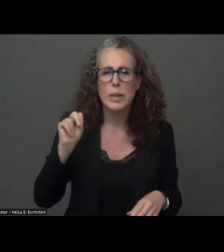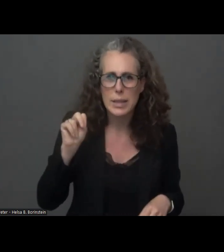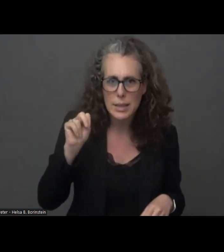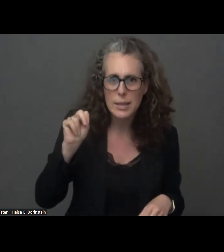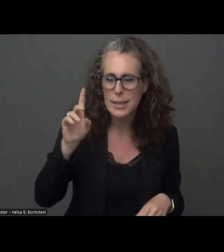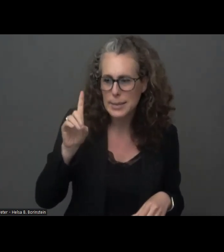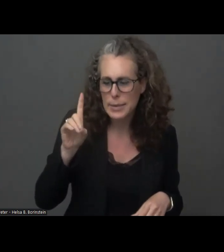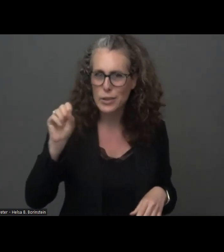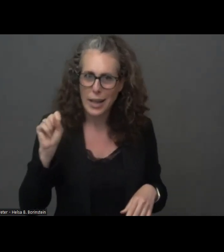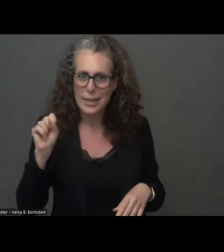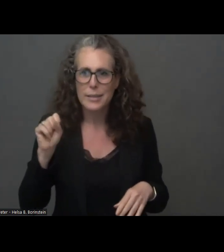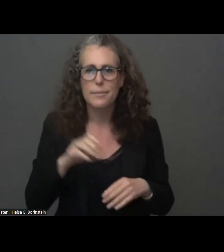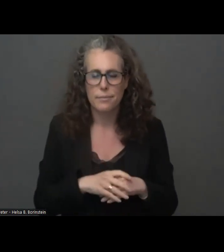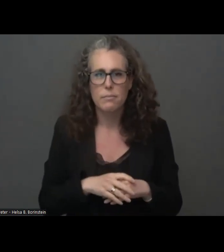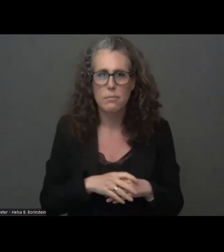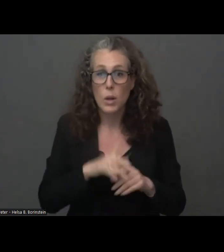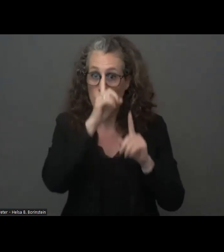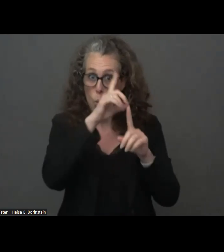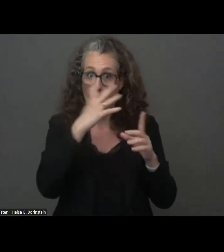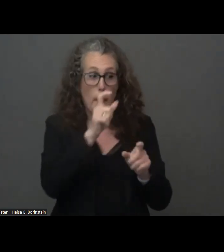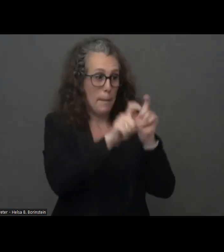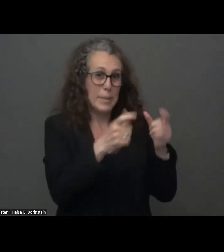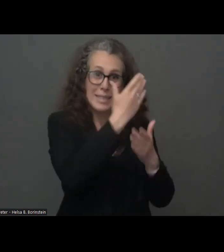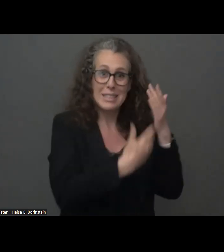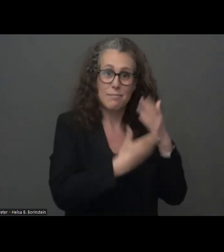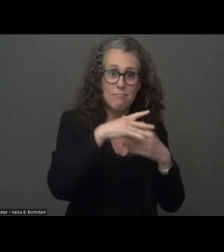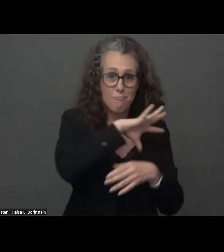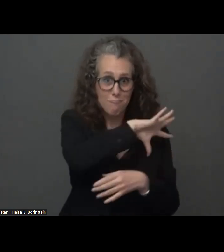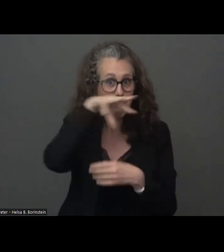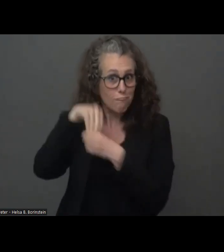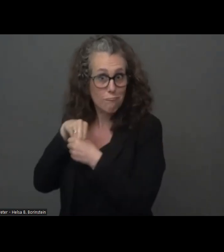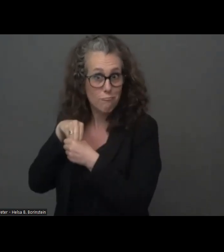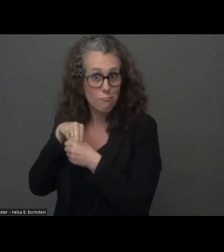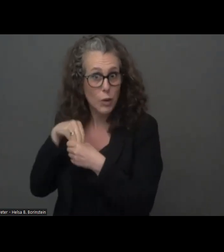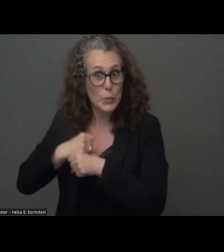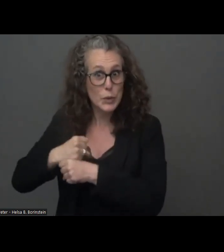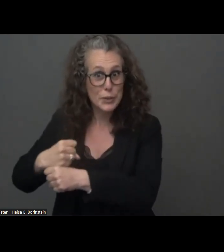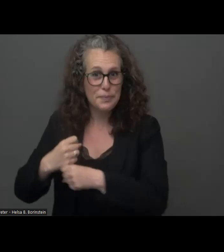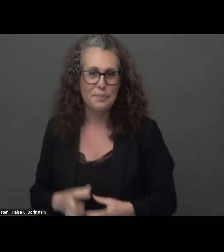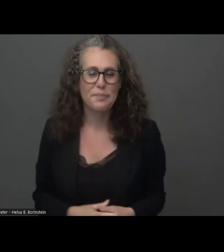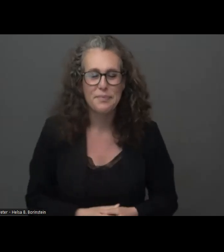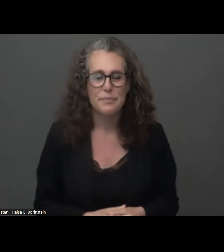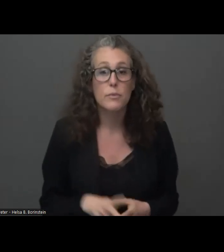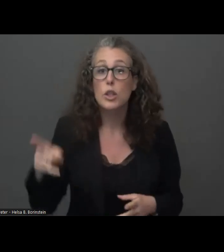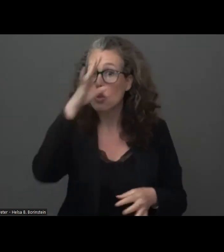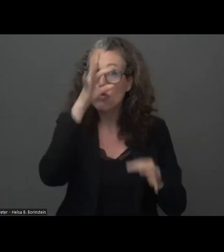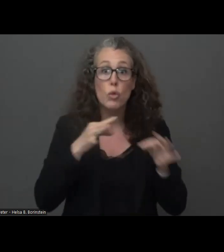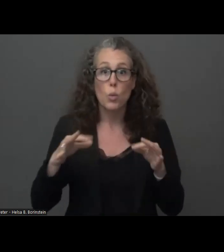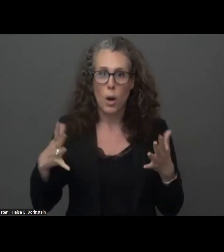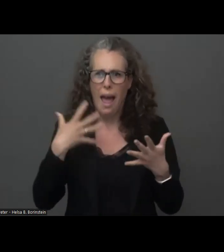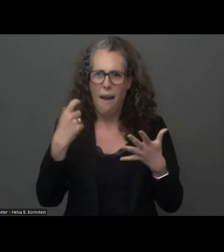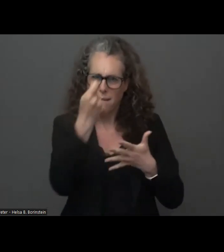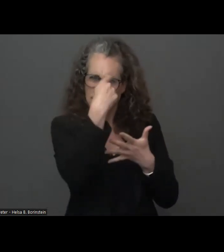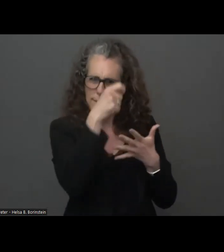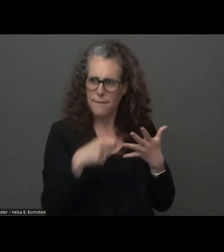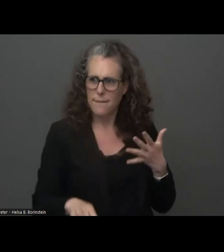system-wide approach on the inclusion of persons with disabilities as one UN. The strategy includes 15 indicators from